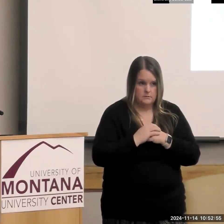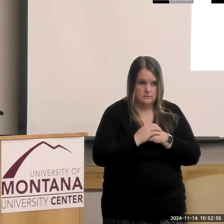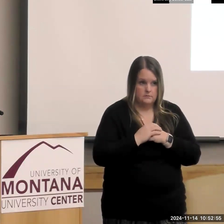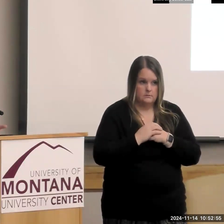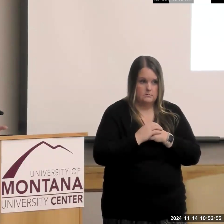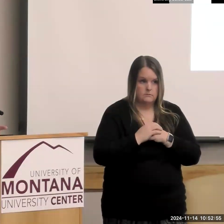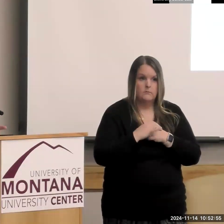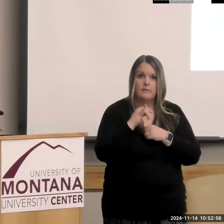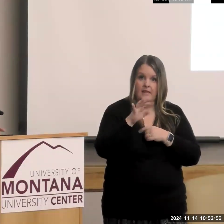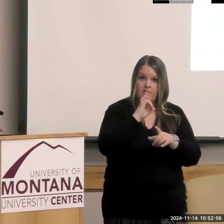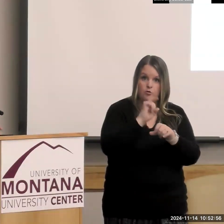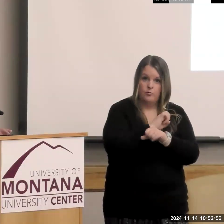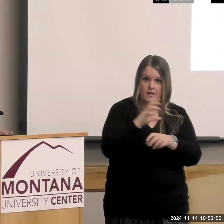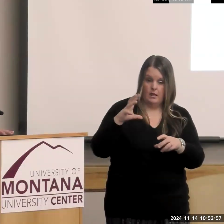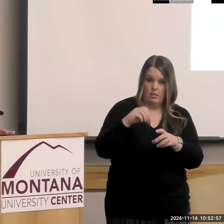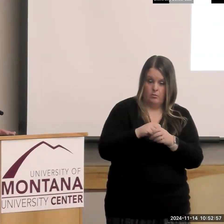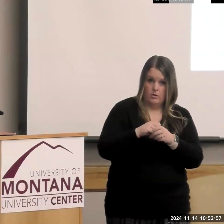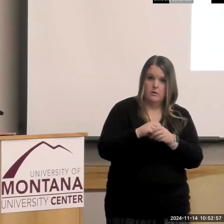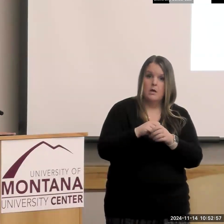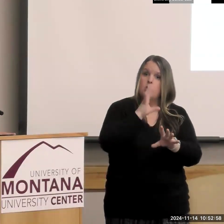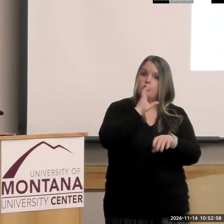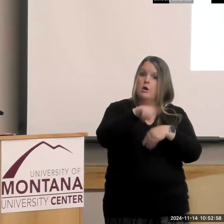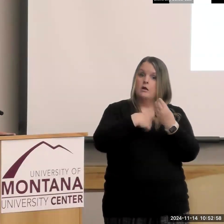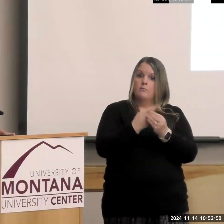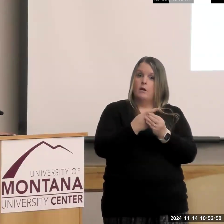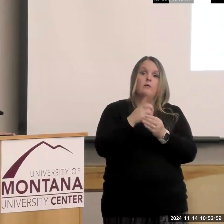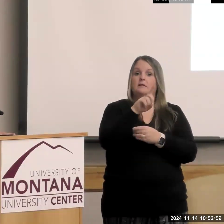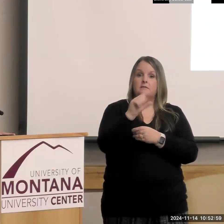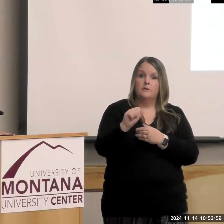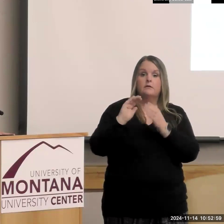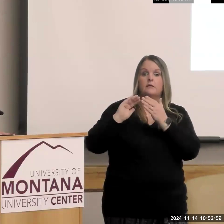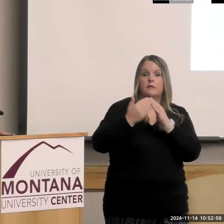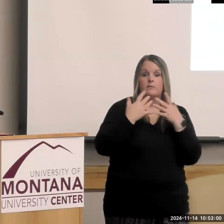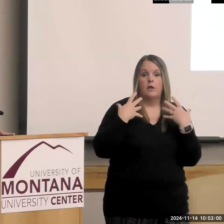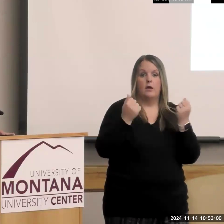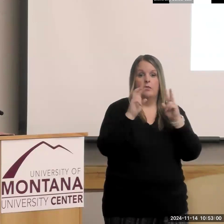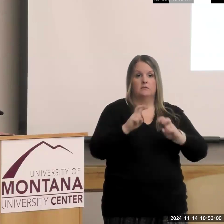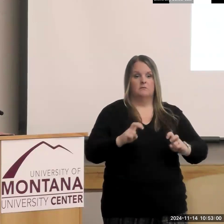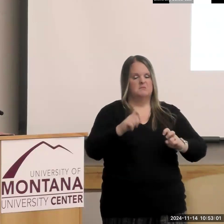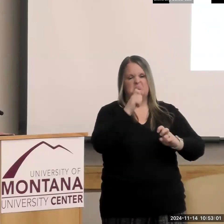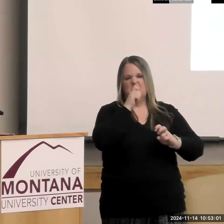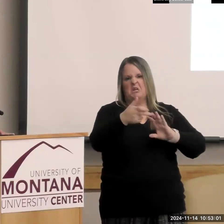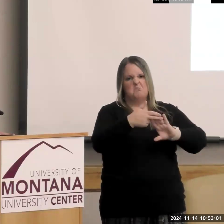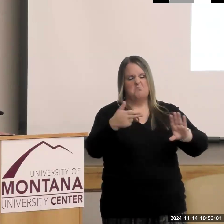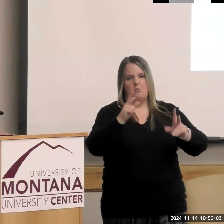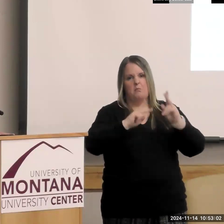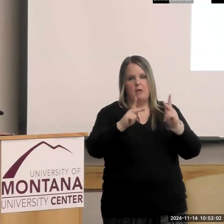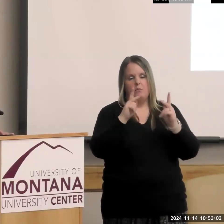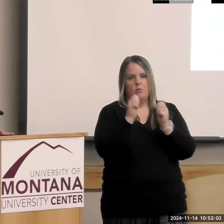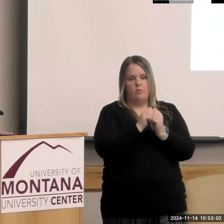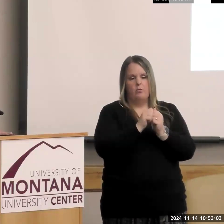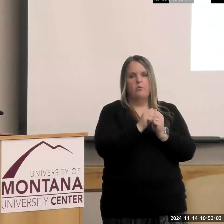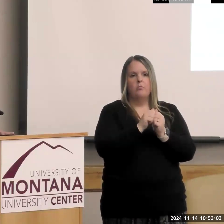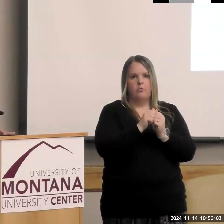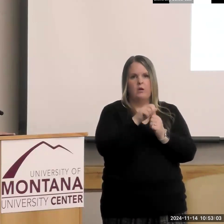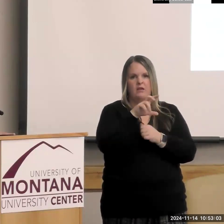And if they did include it, references to disabilities and community health assessments did not typically distinguish people with intellectual and developmental disabilities